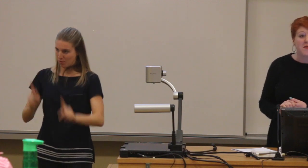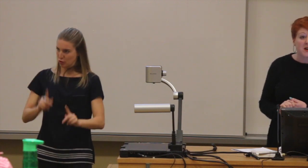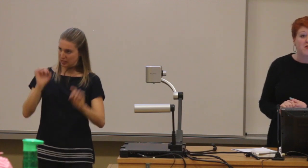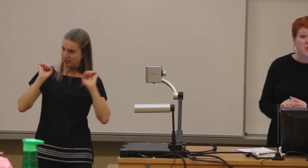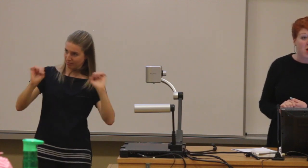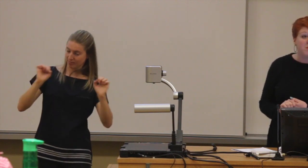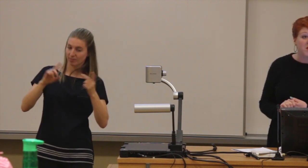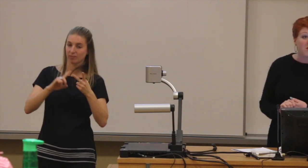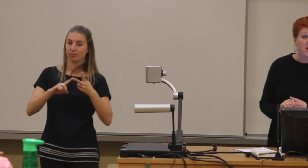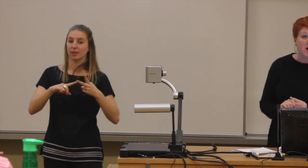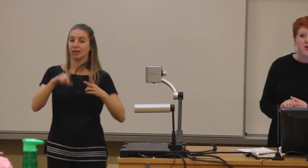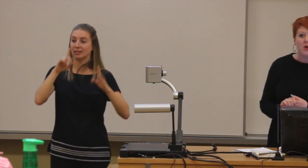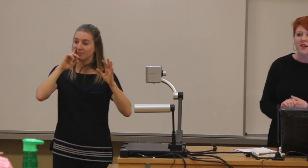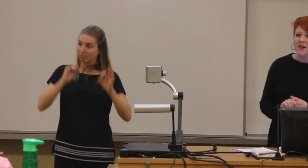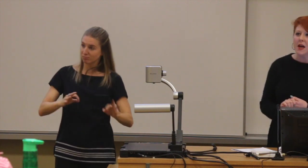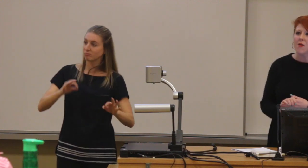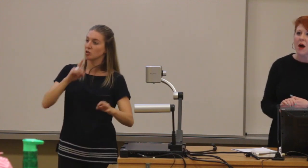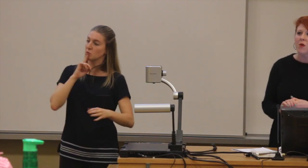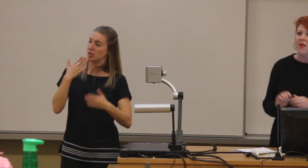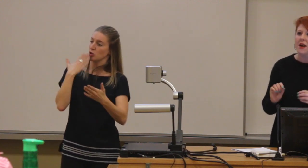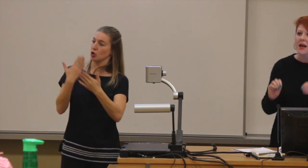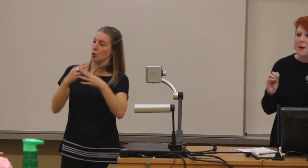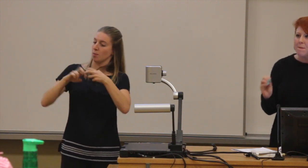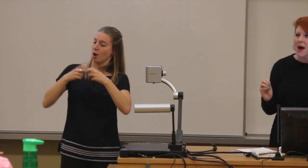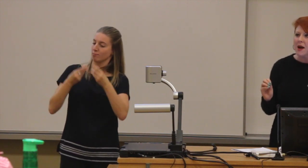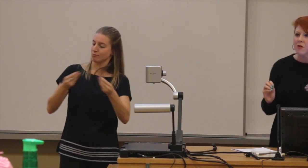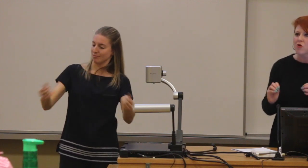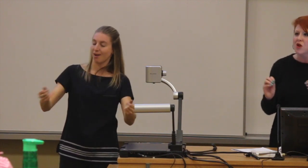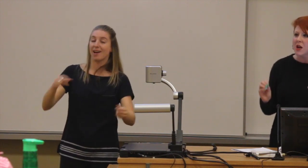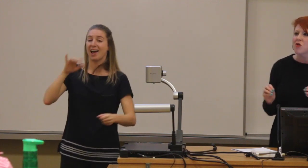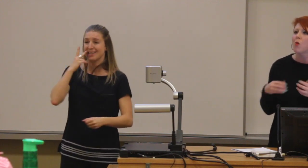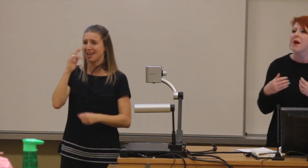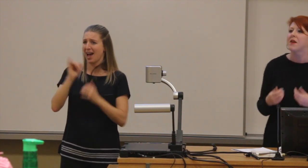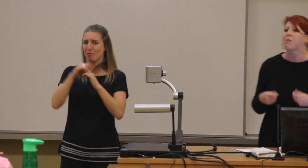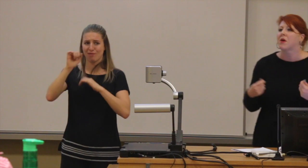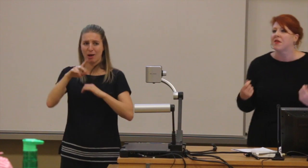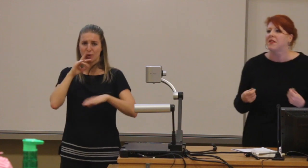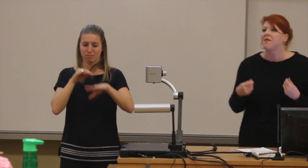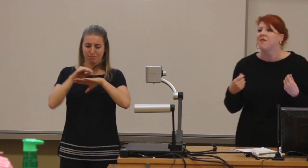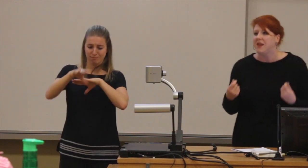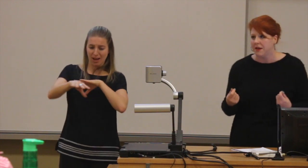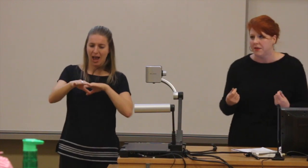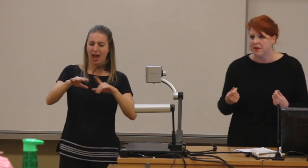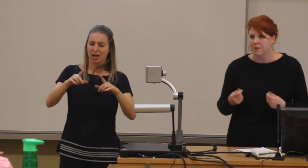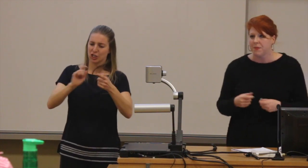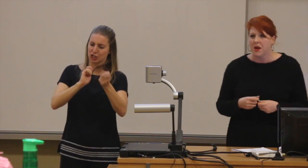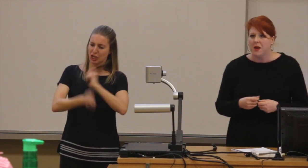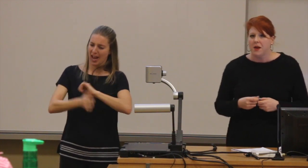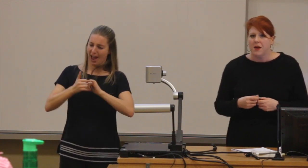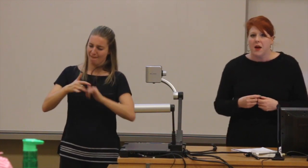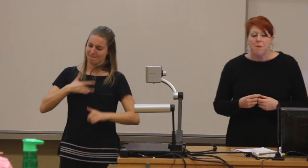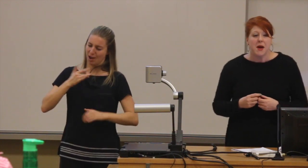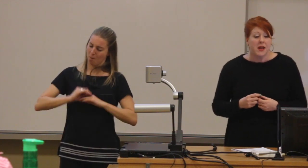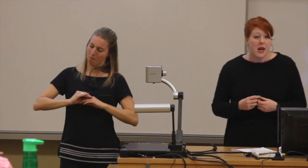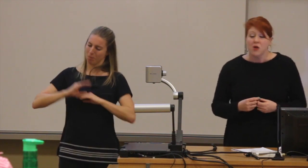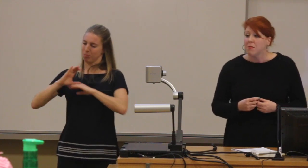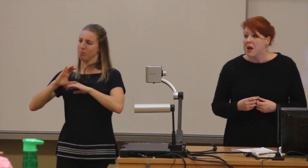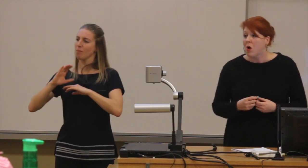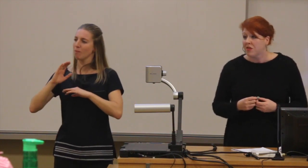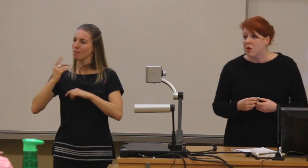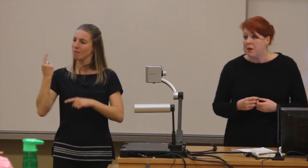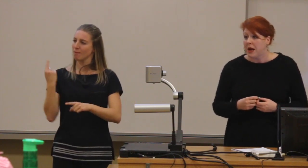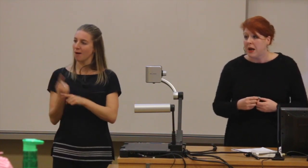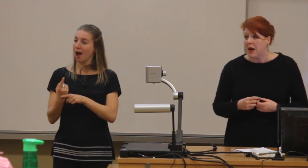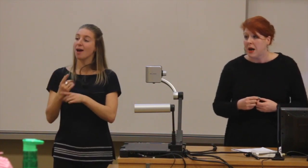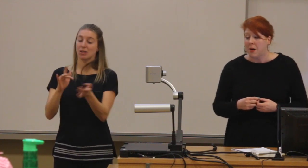assertiveness, and effective problem solving. And you can see how that would then impact or change the way that a person feels. Medication